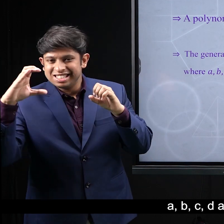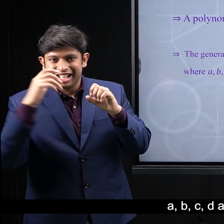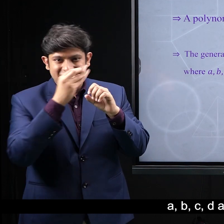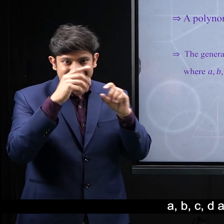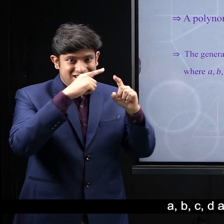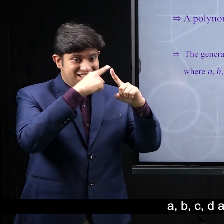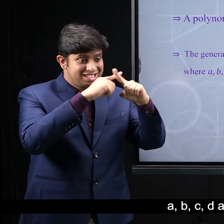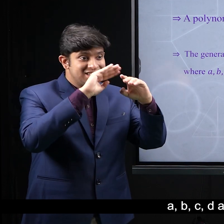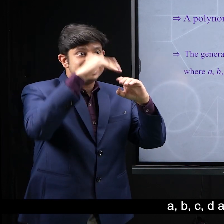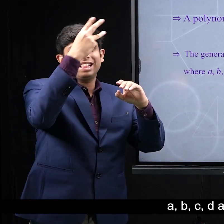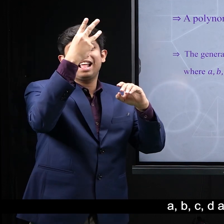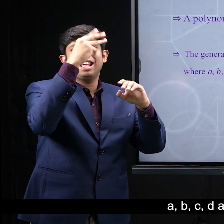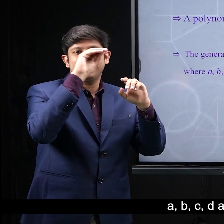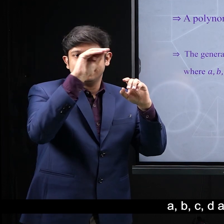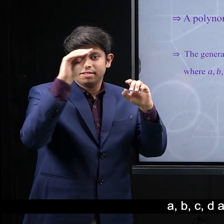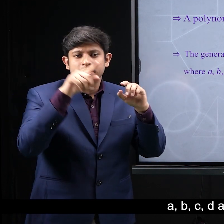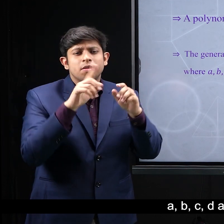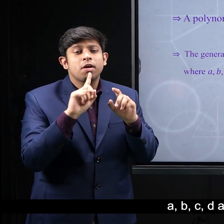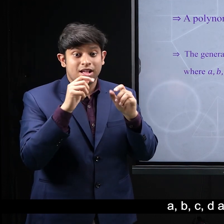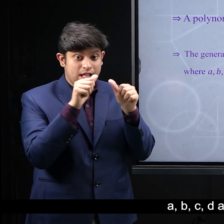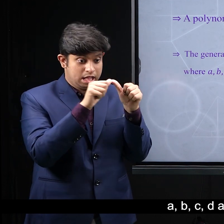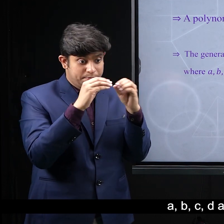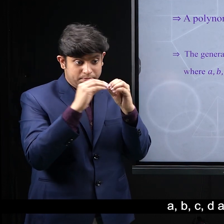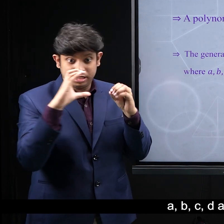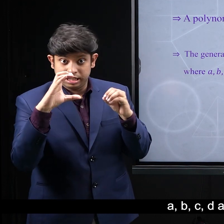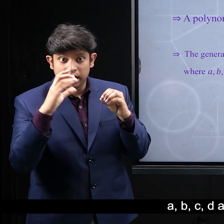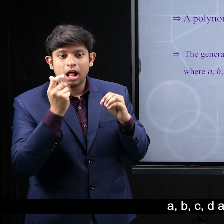numbers and a not equal to 0.